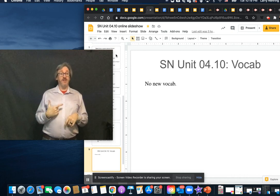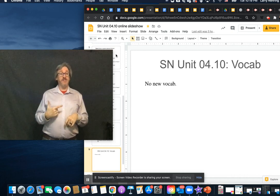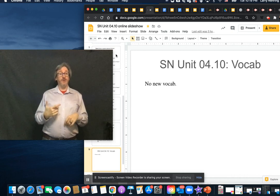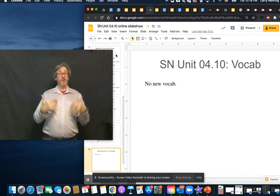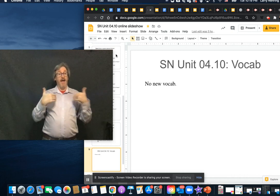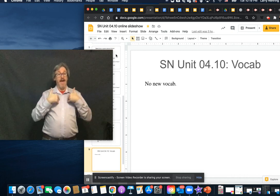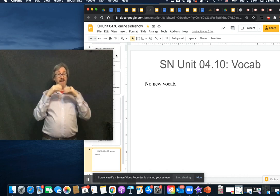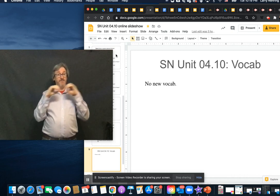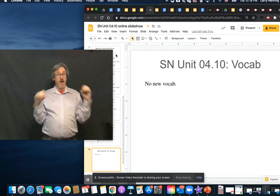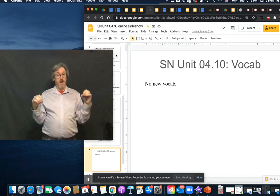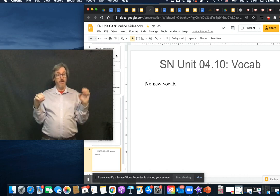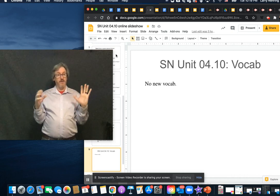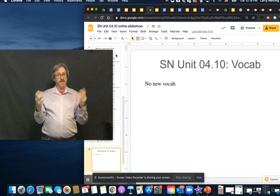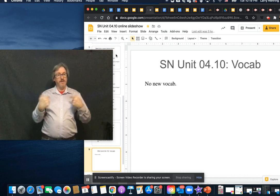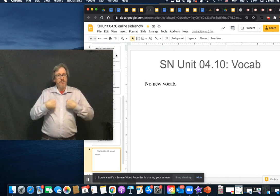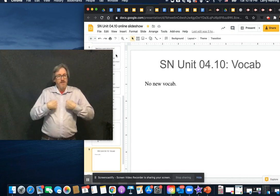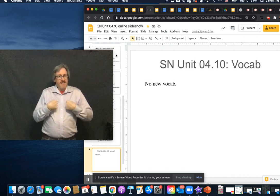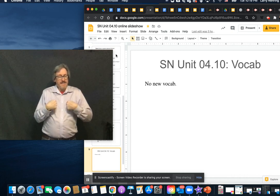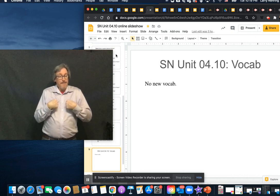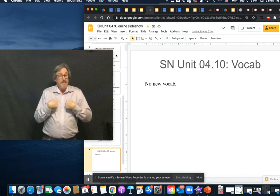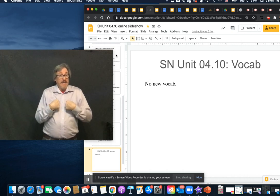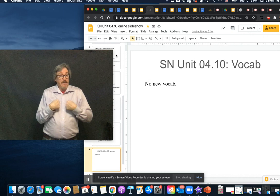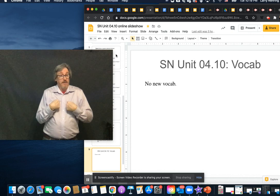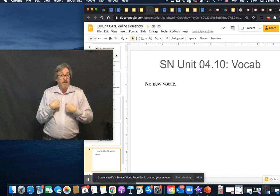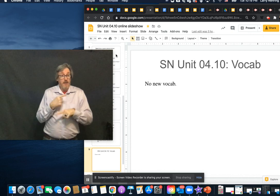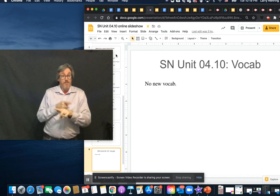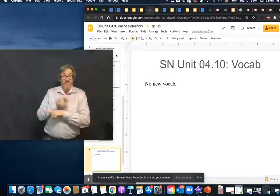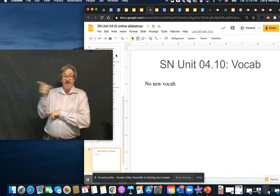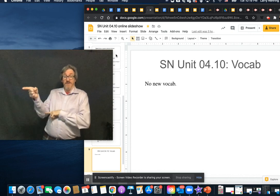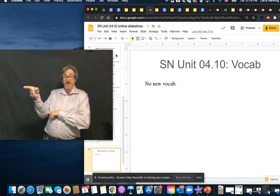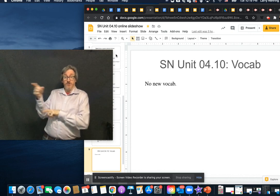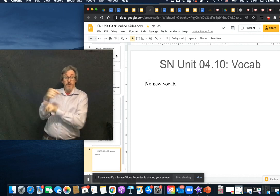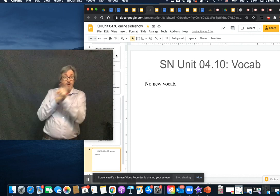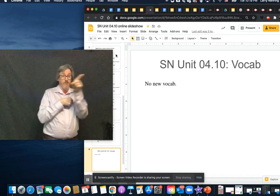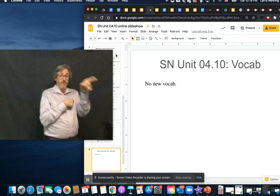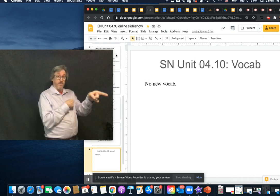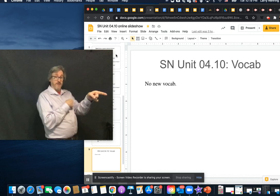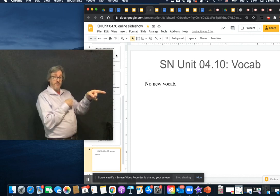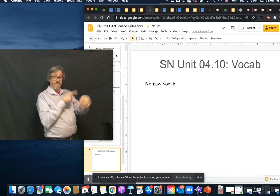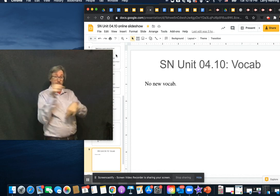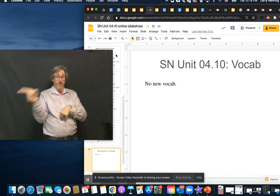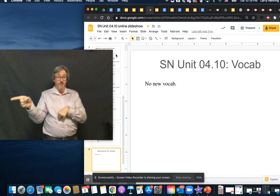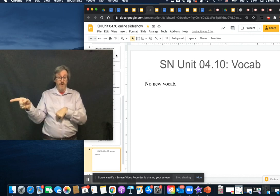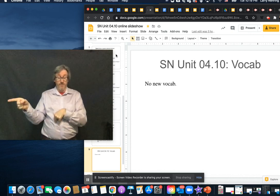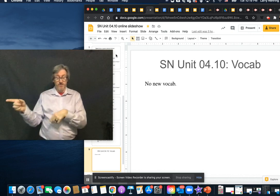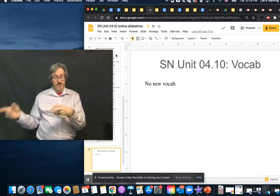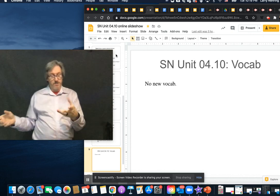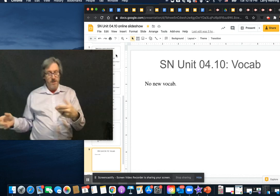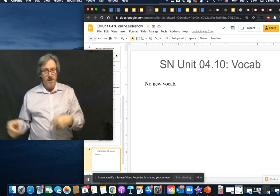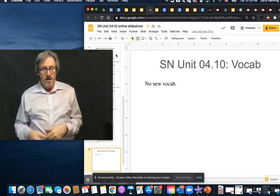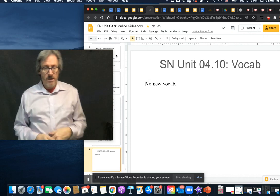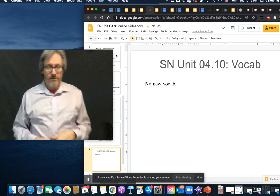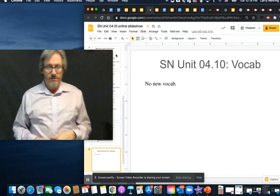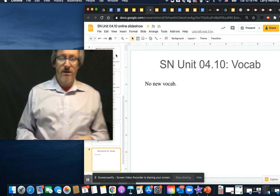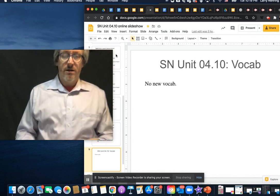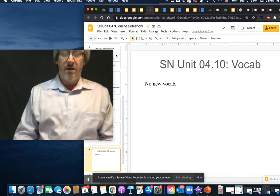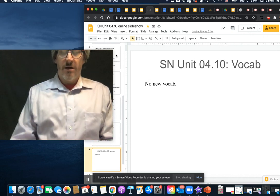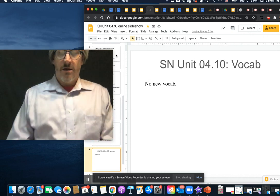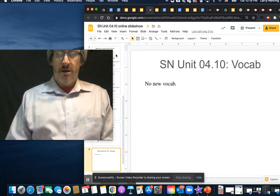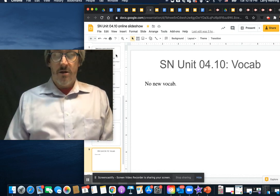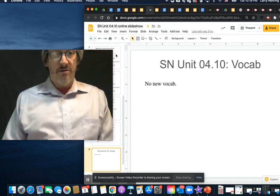If I just do have none, the assumption is that it's me. But if I give it to another person, if I point to another person,